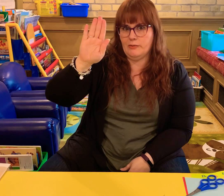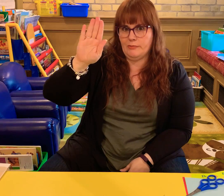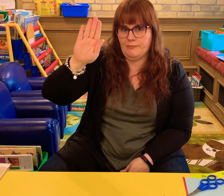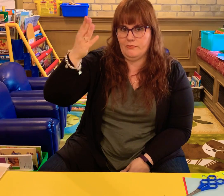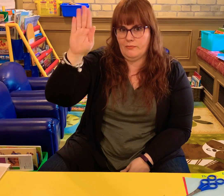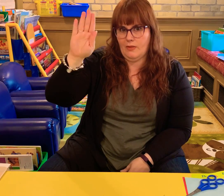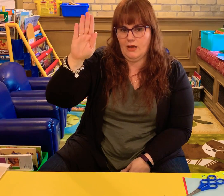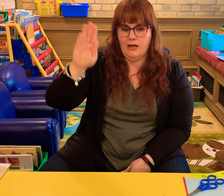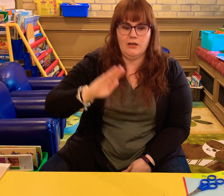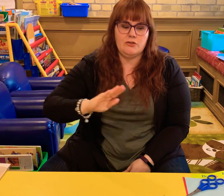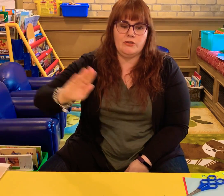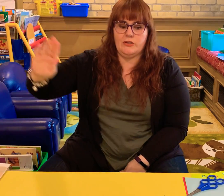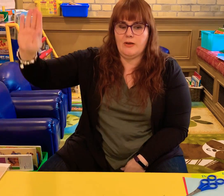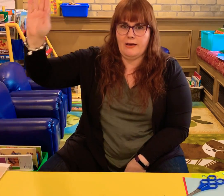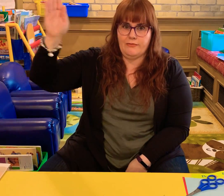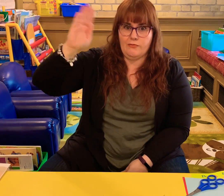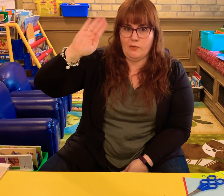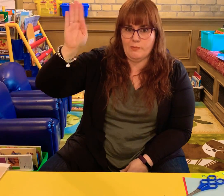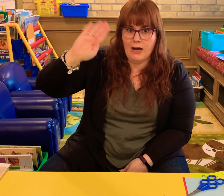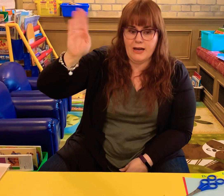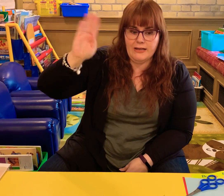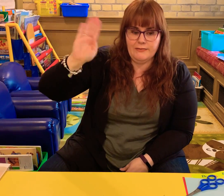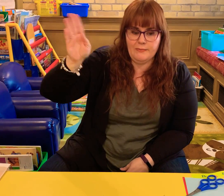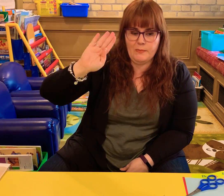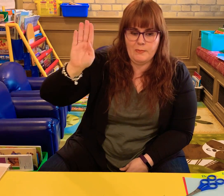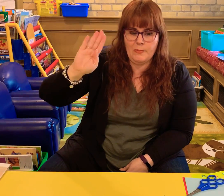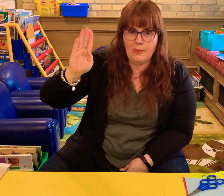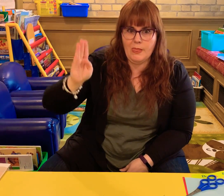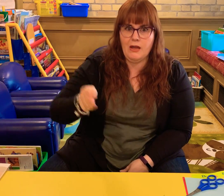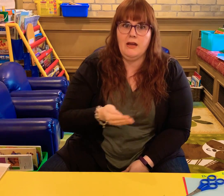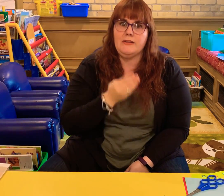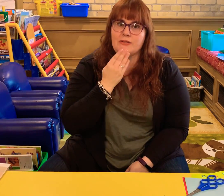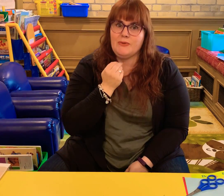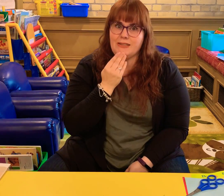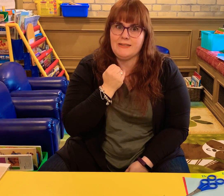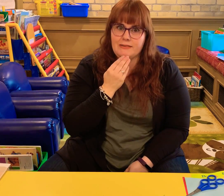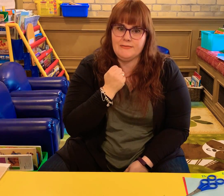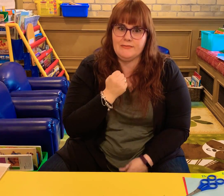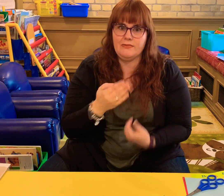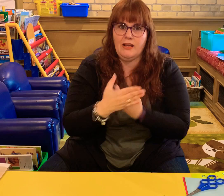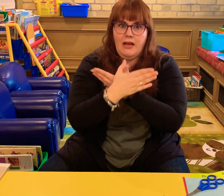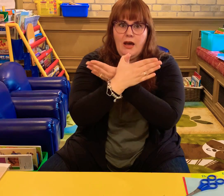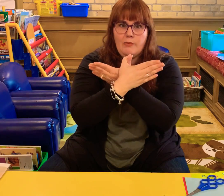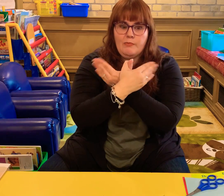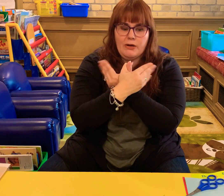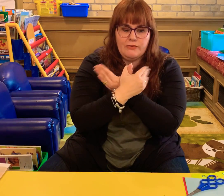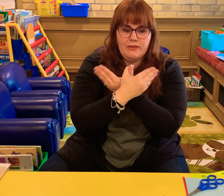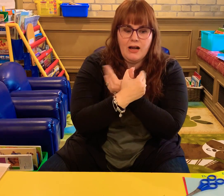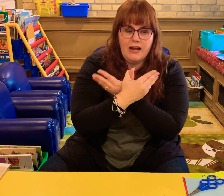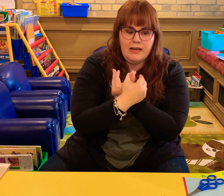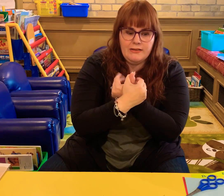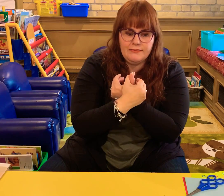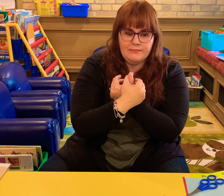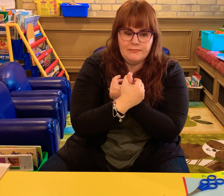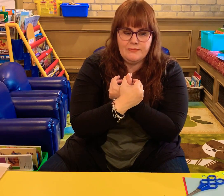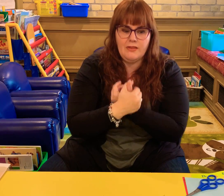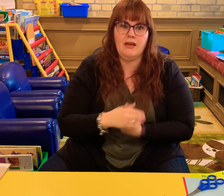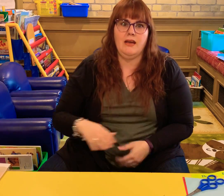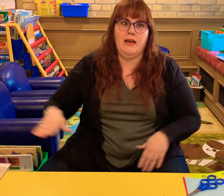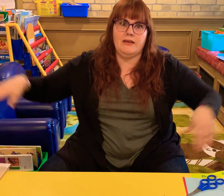so you're gonna have four by sweet butterfly and